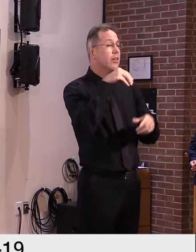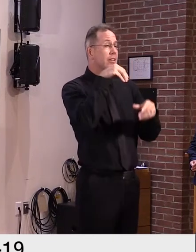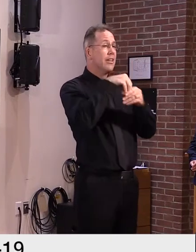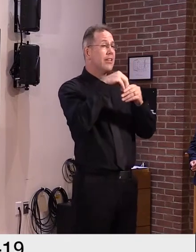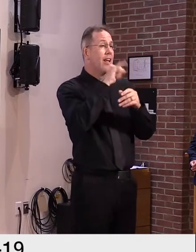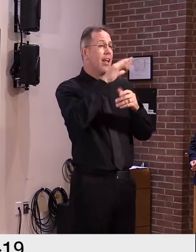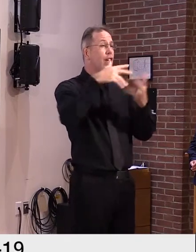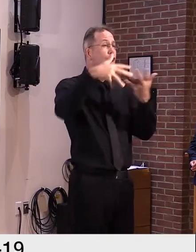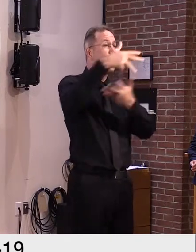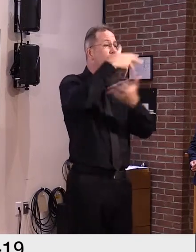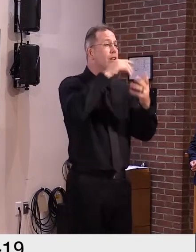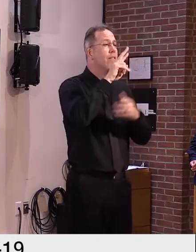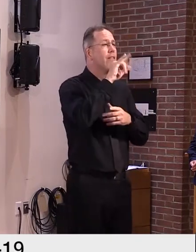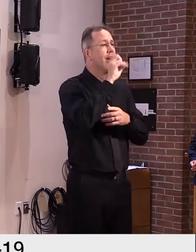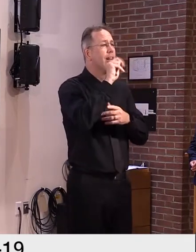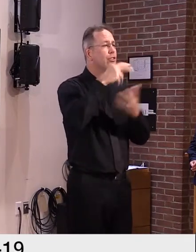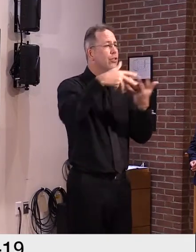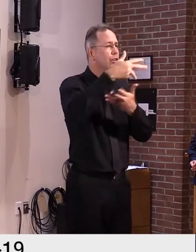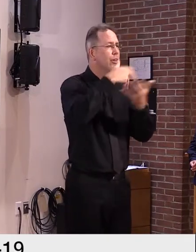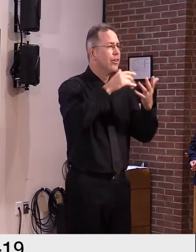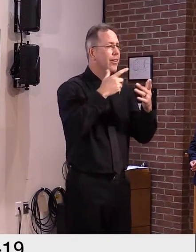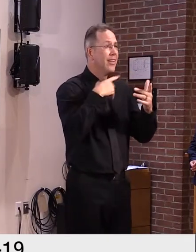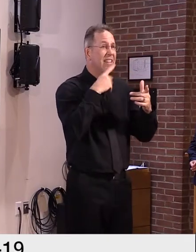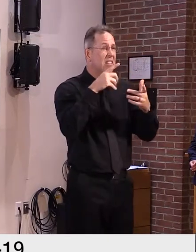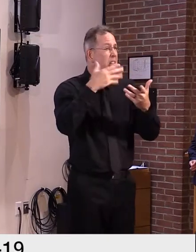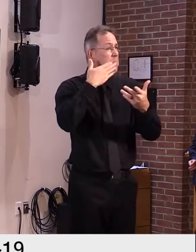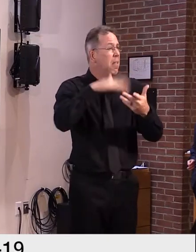Okay, thank you.